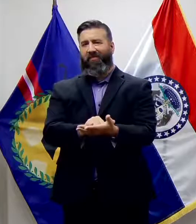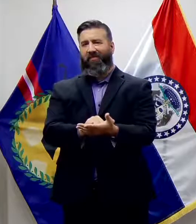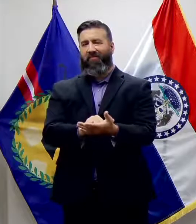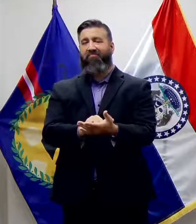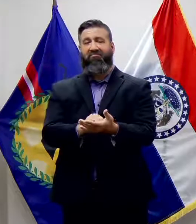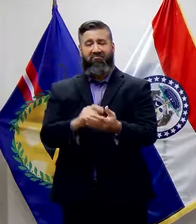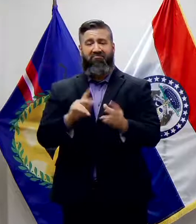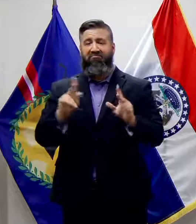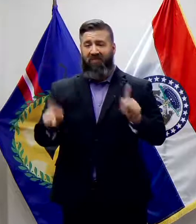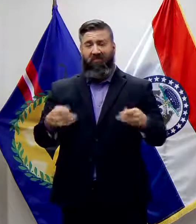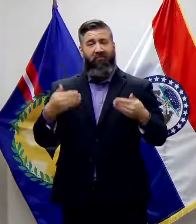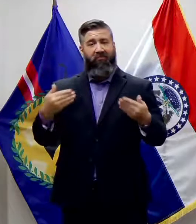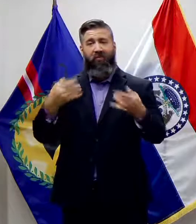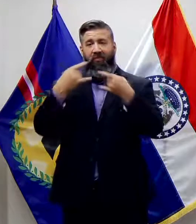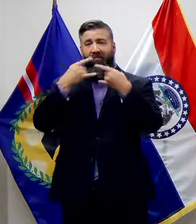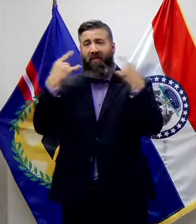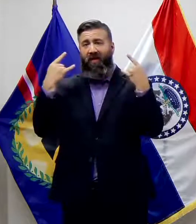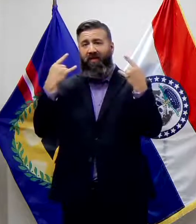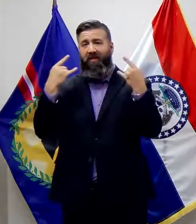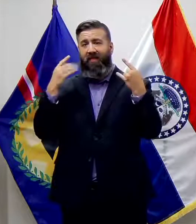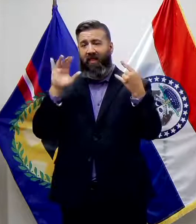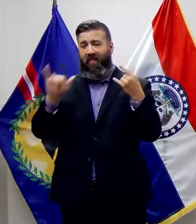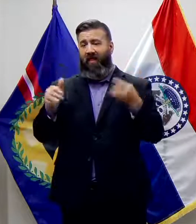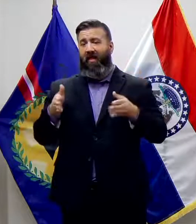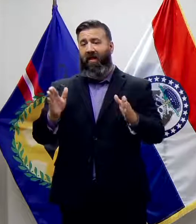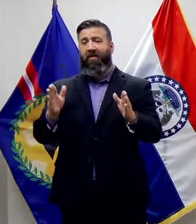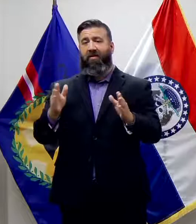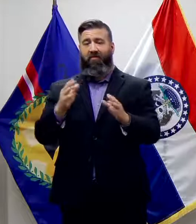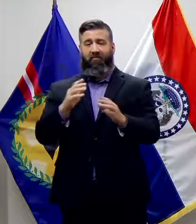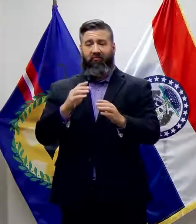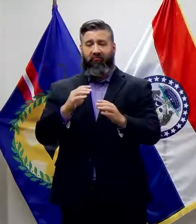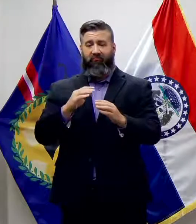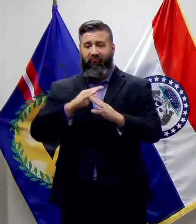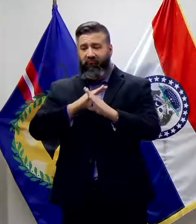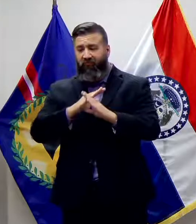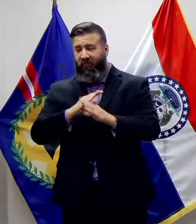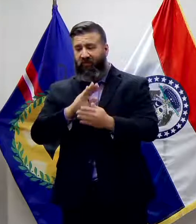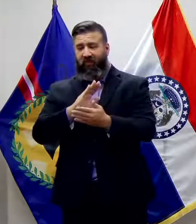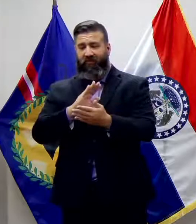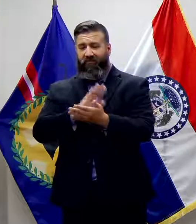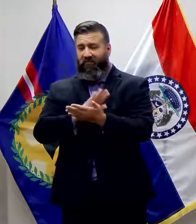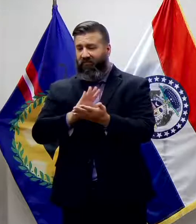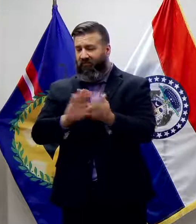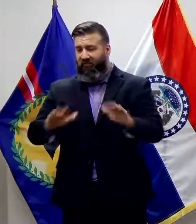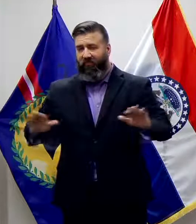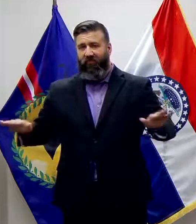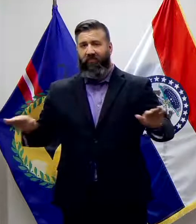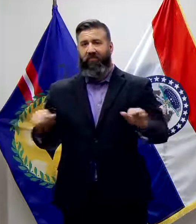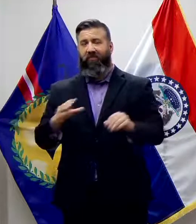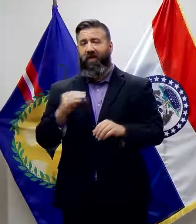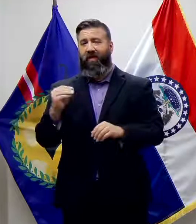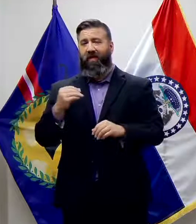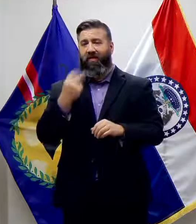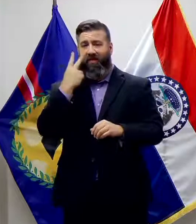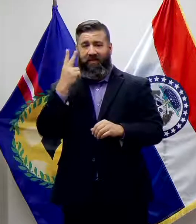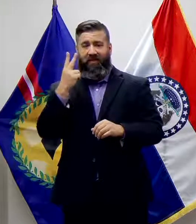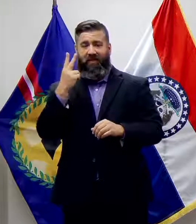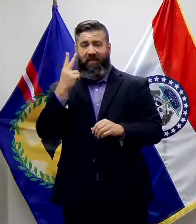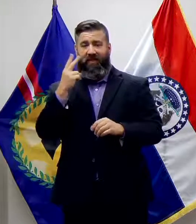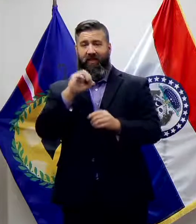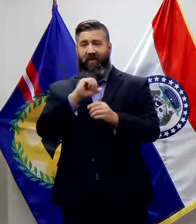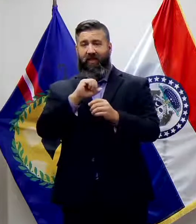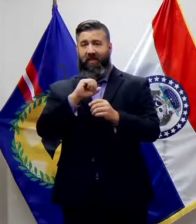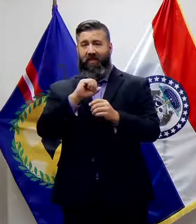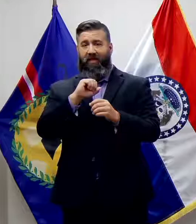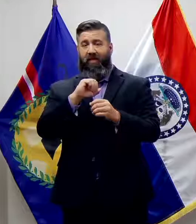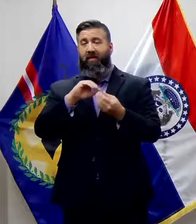putting masks on, and that's what allowed us to keep our kids in school, and that's what has allowed us to see the cases